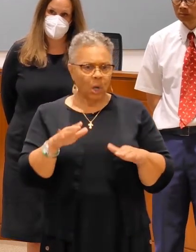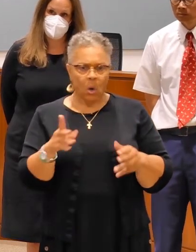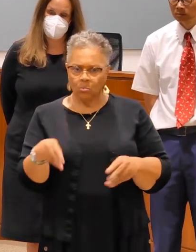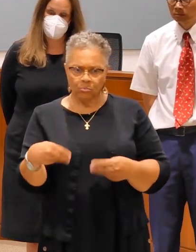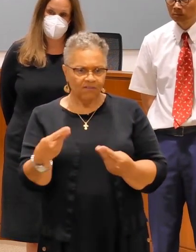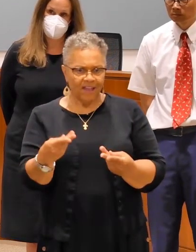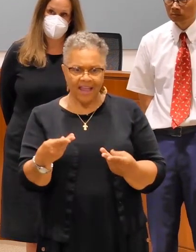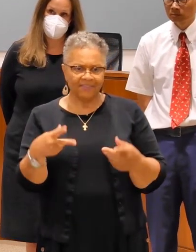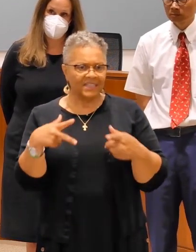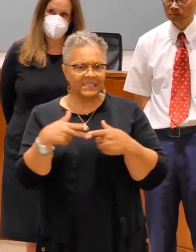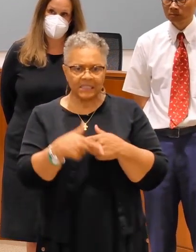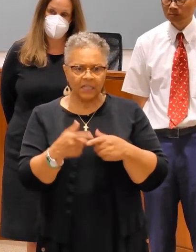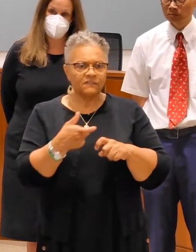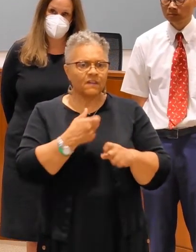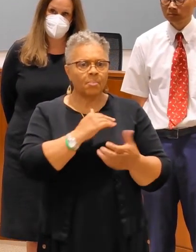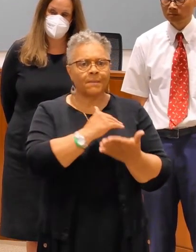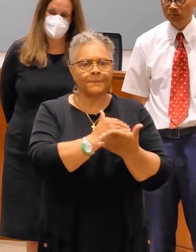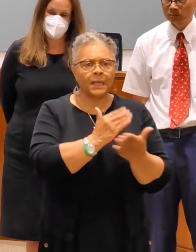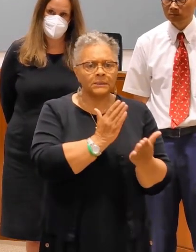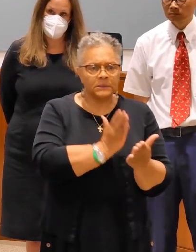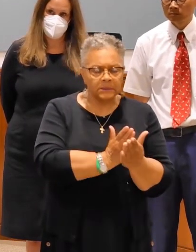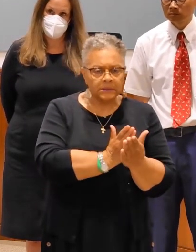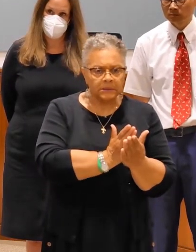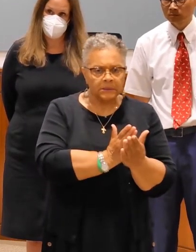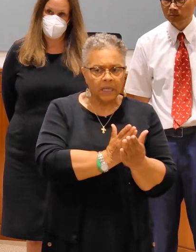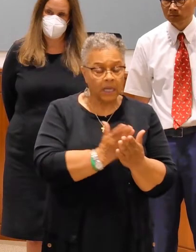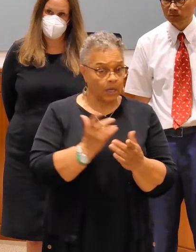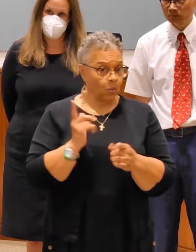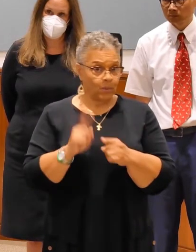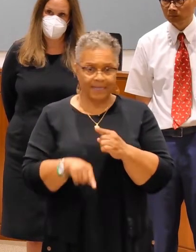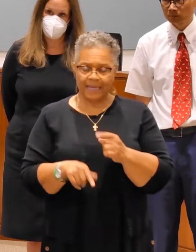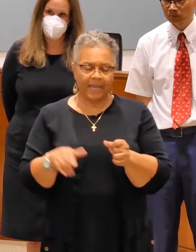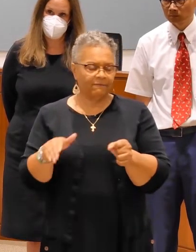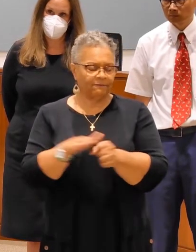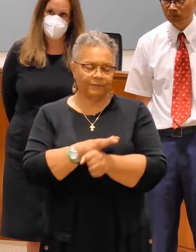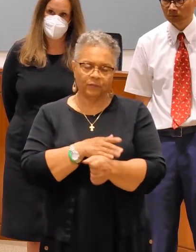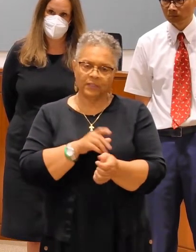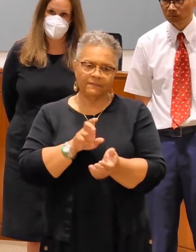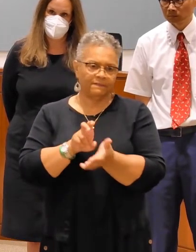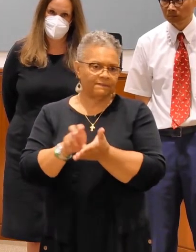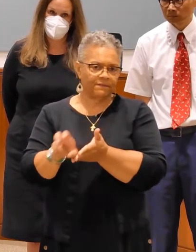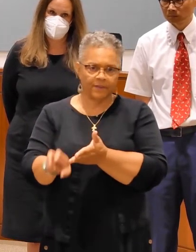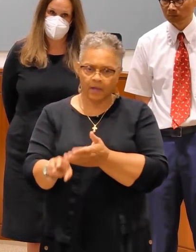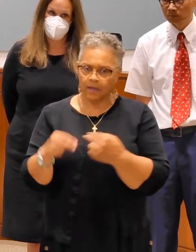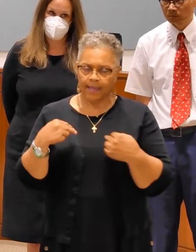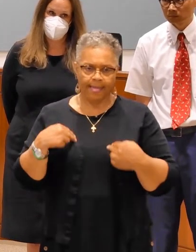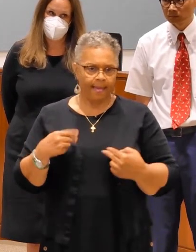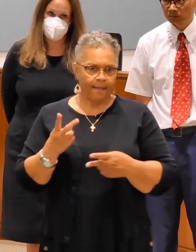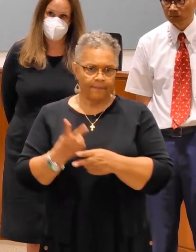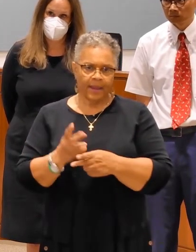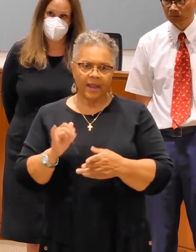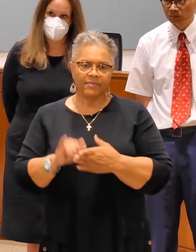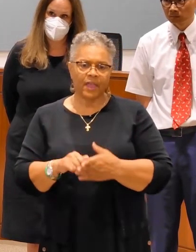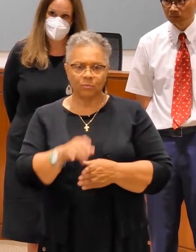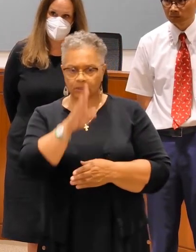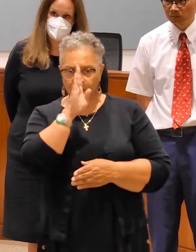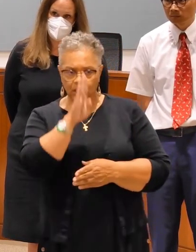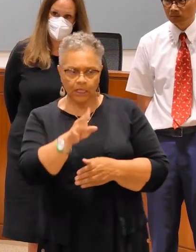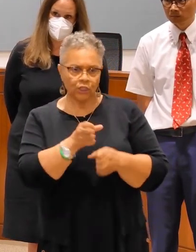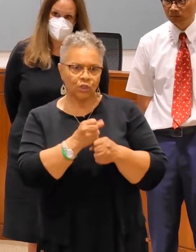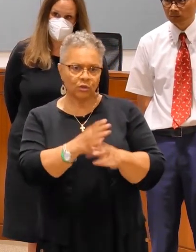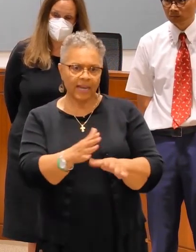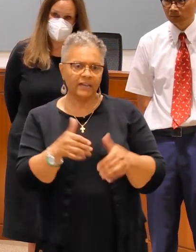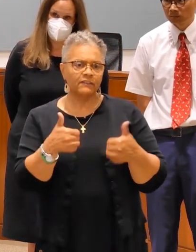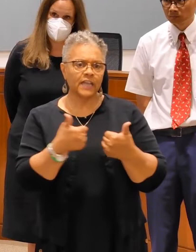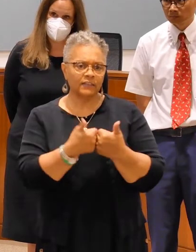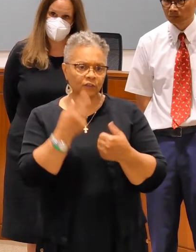these cuts from the budget, we can't fully fund the health care, which will directly create